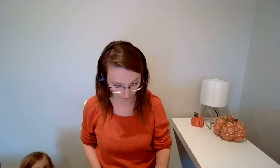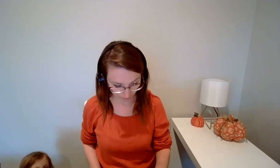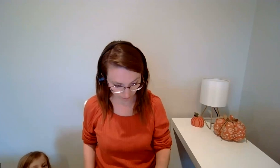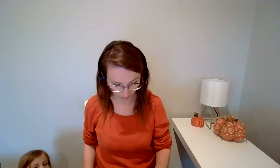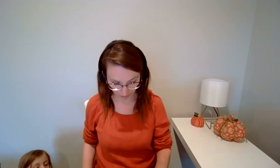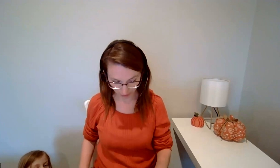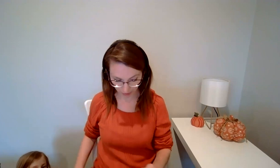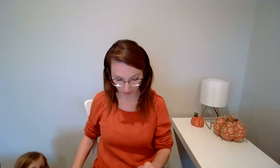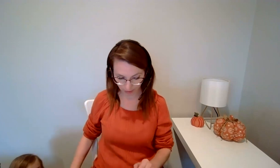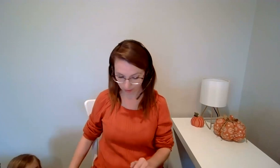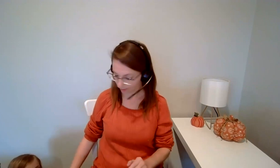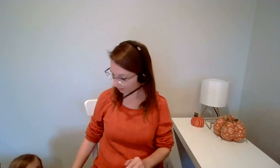Okay.